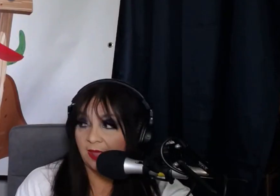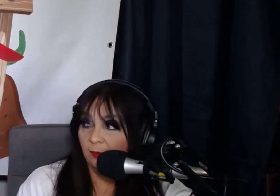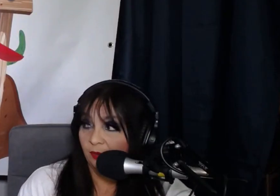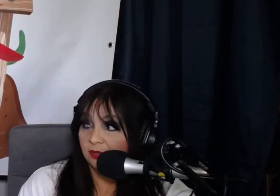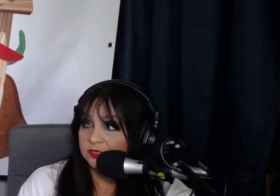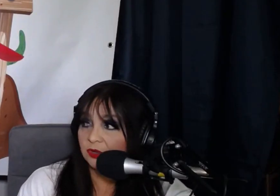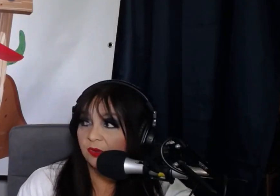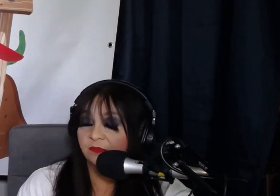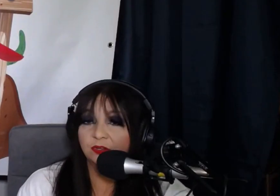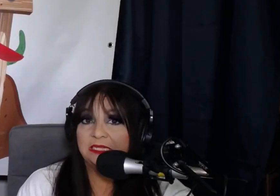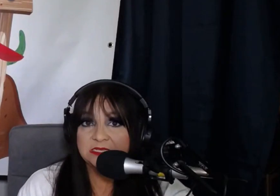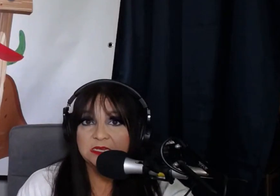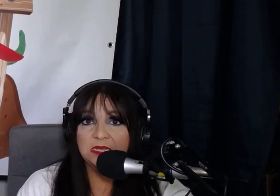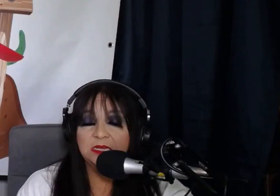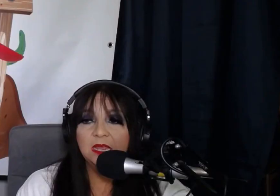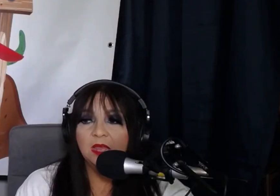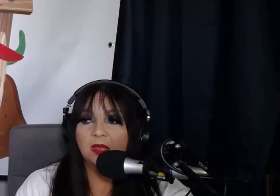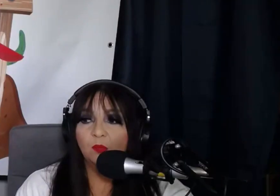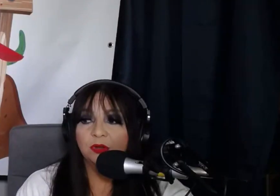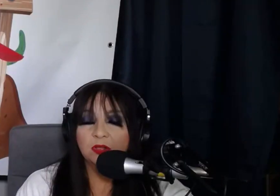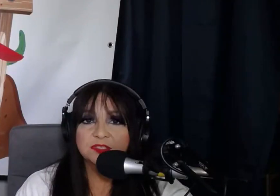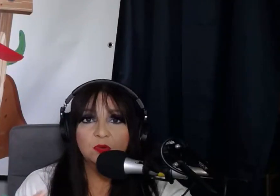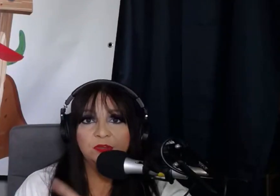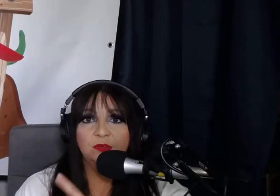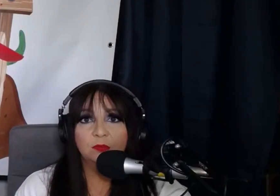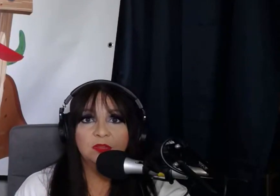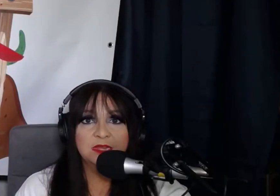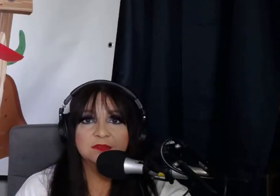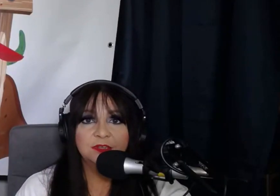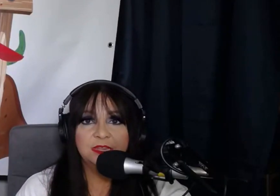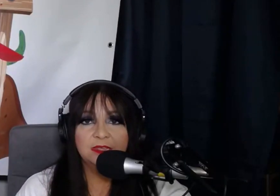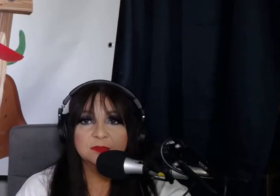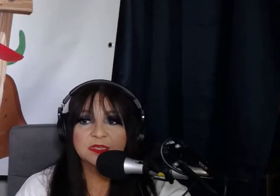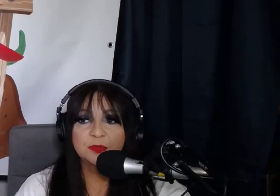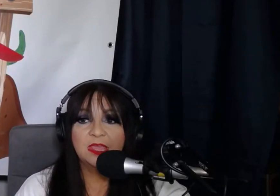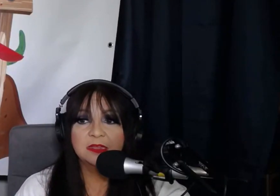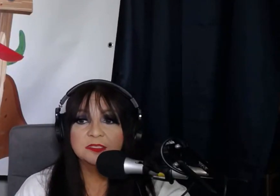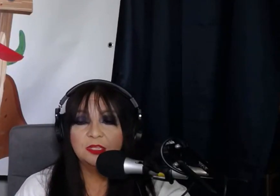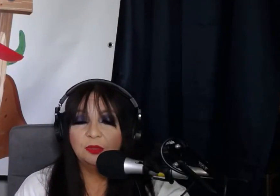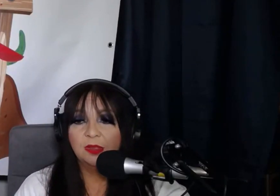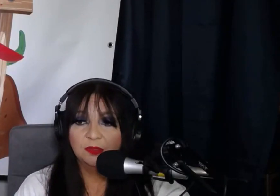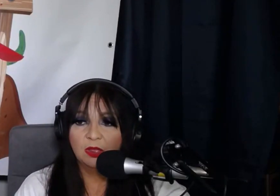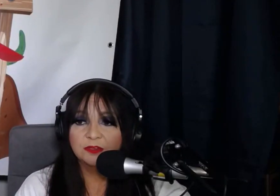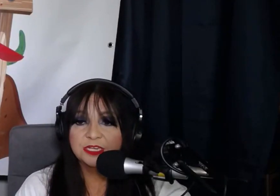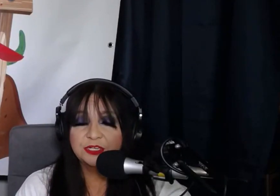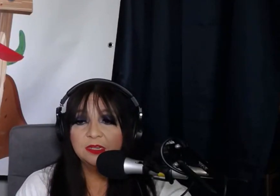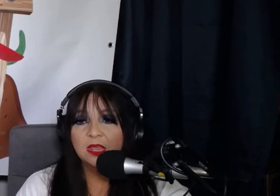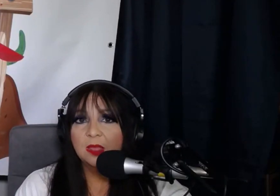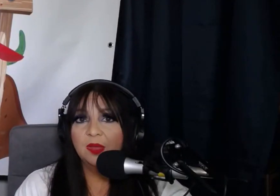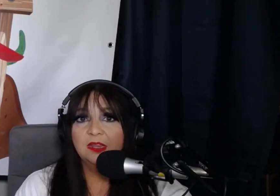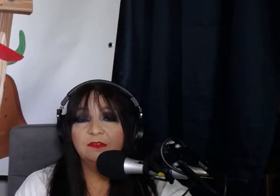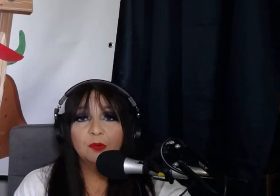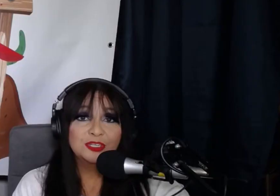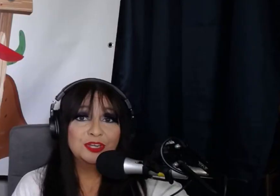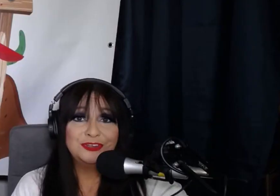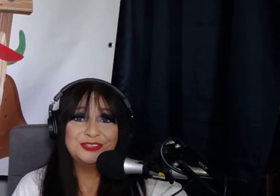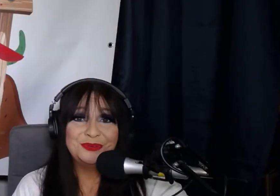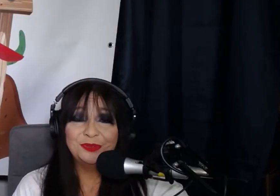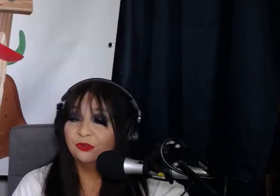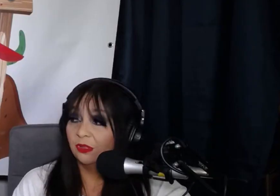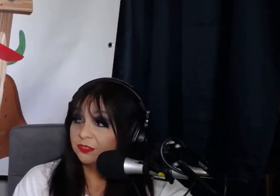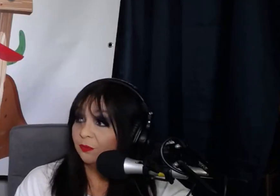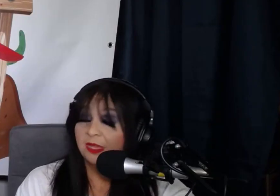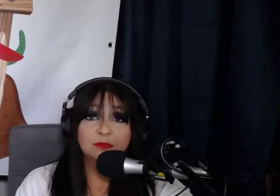signing on camera. So if you're listening, we're also going to verbalize everything as best we can so that you can pick up the conversation. But if you're watching on